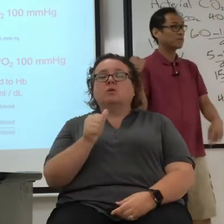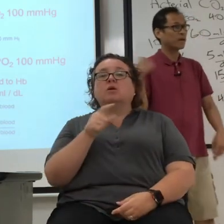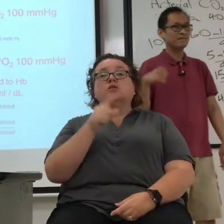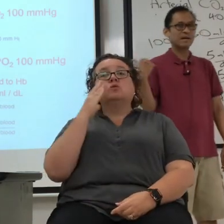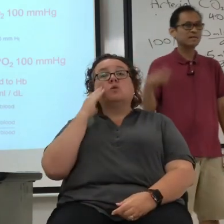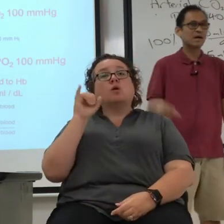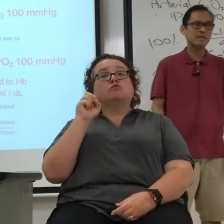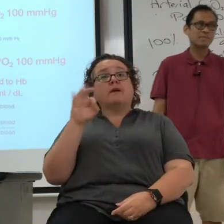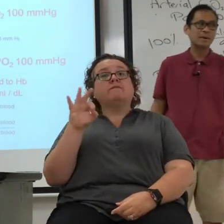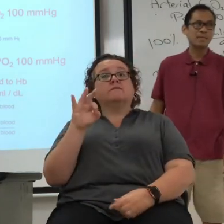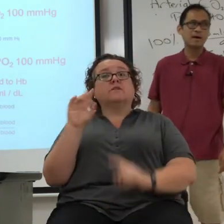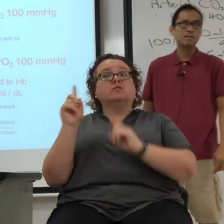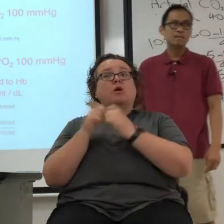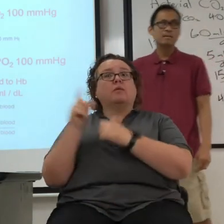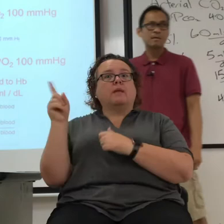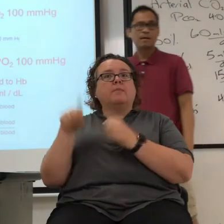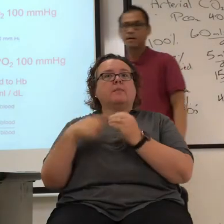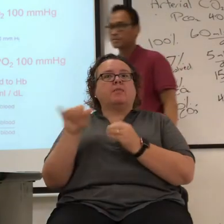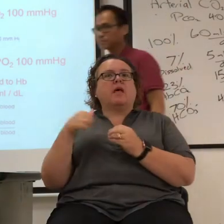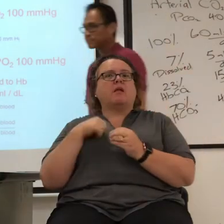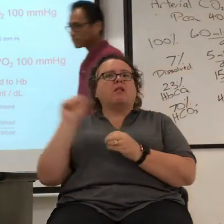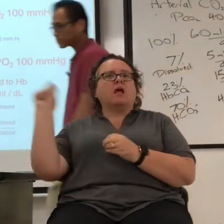Jeff scuba dives. I gotta talk to him about that.